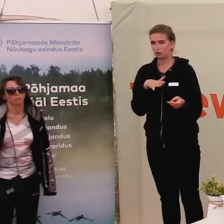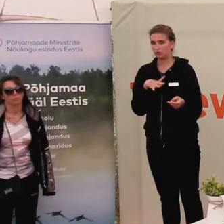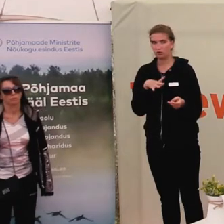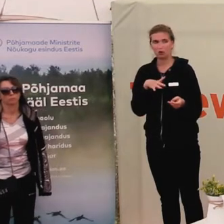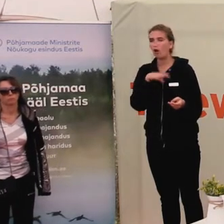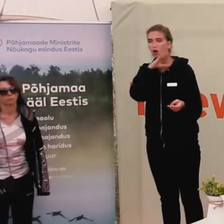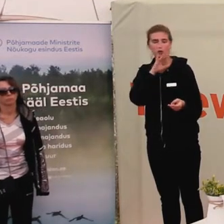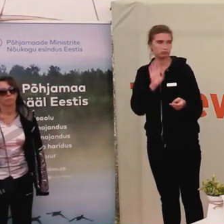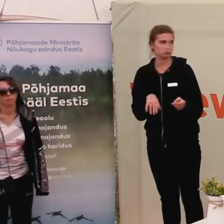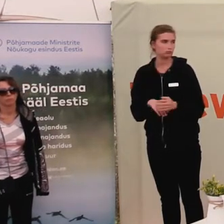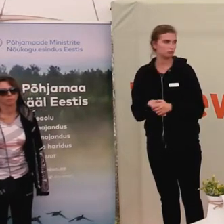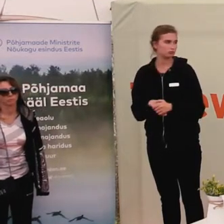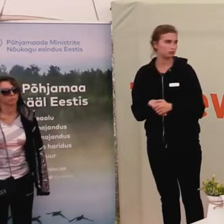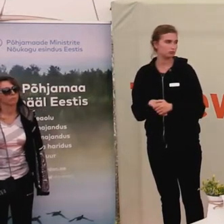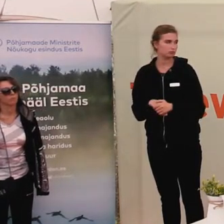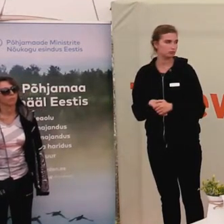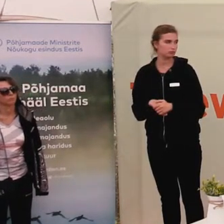okay. Well,